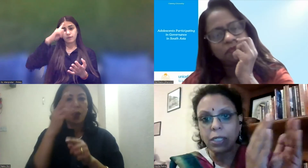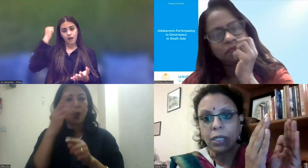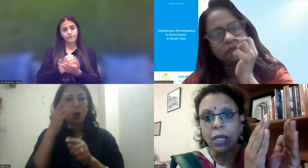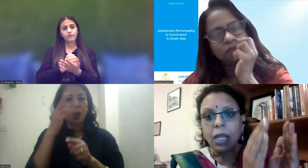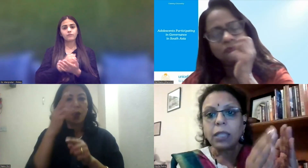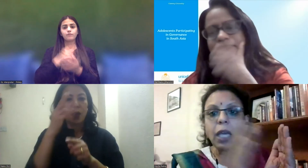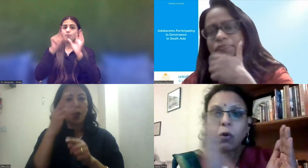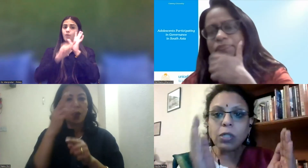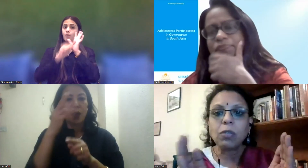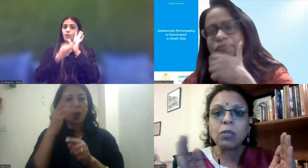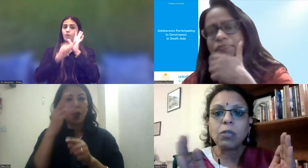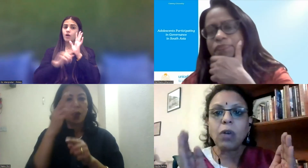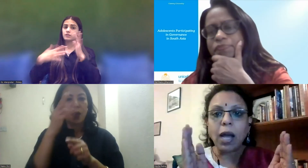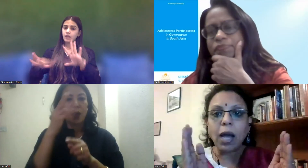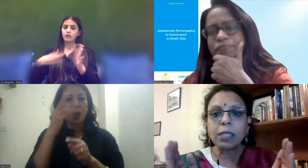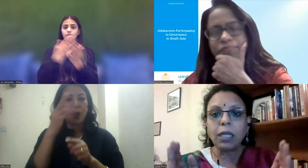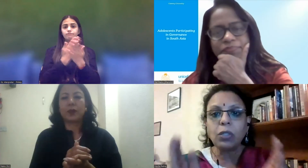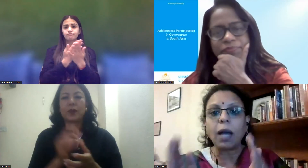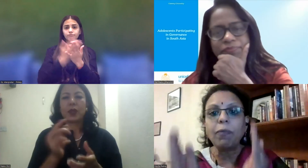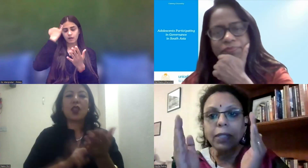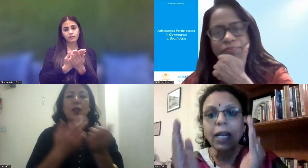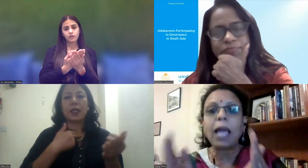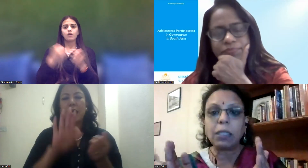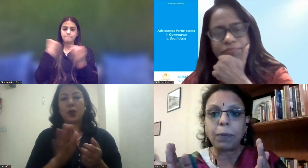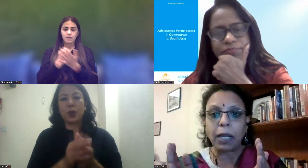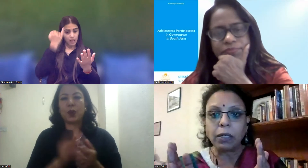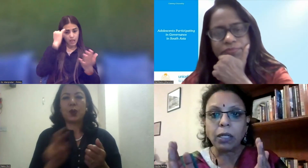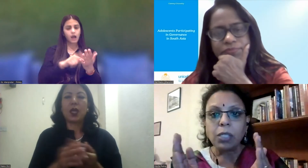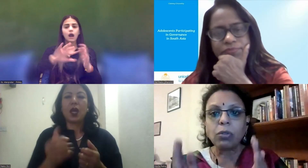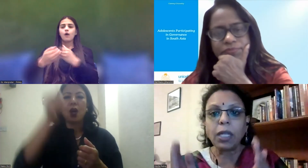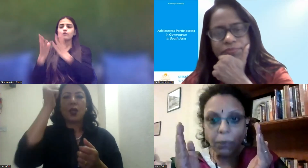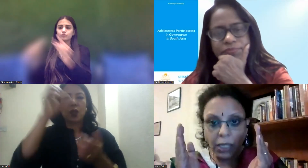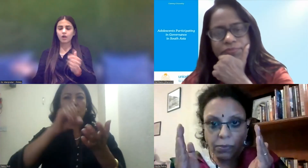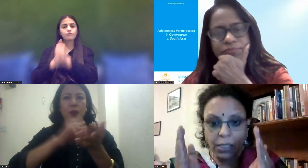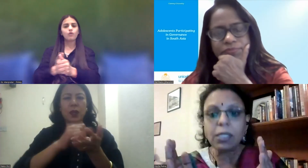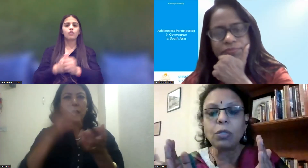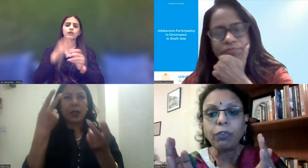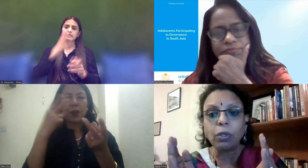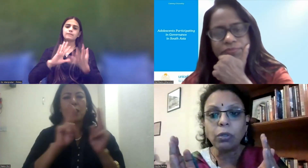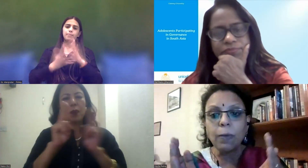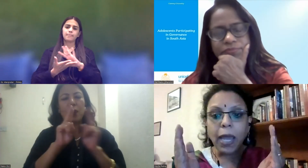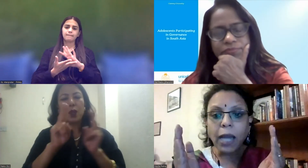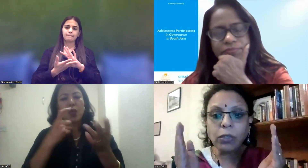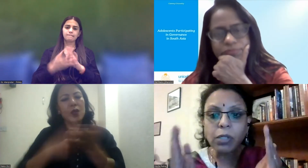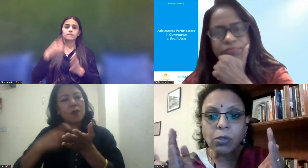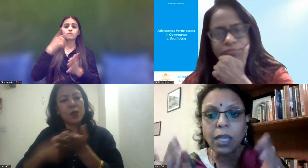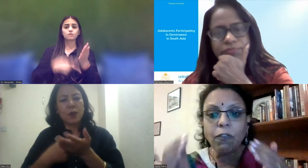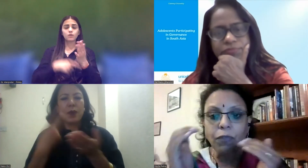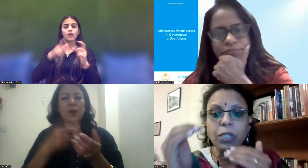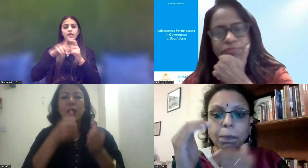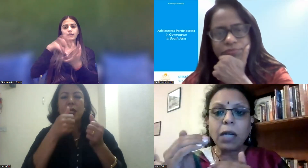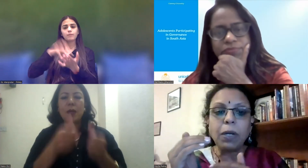policy suggestion, they are also asking to come with an action plan so that it becomes easy to follow, and to also say